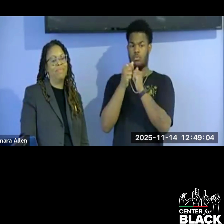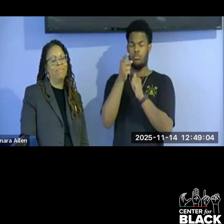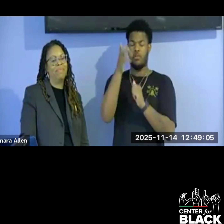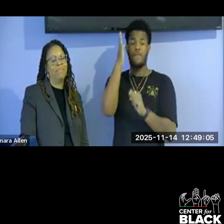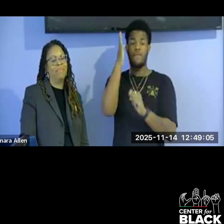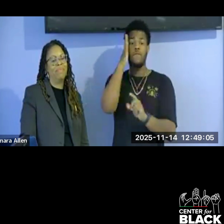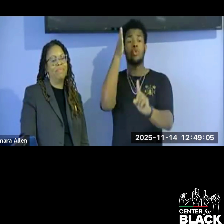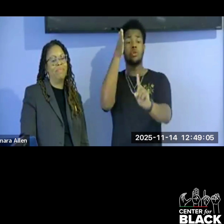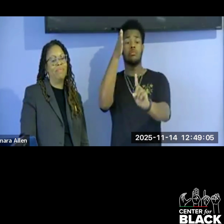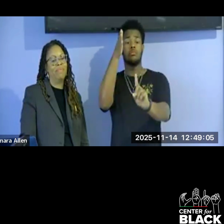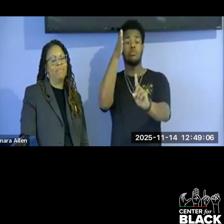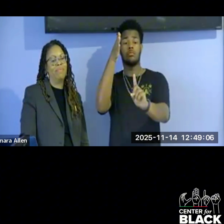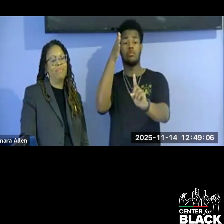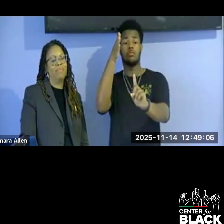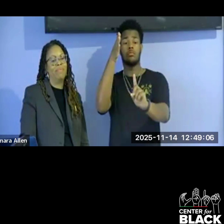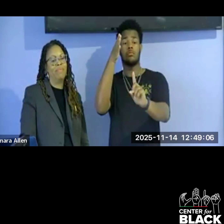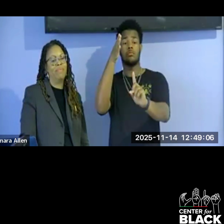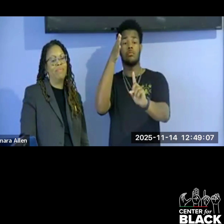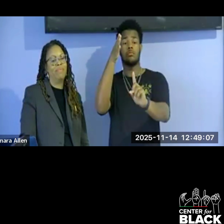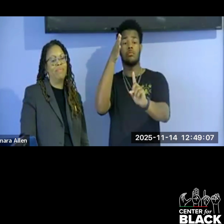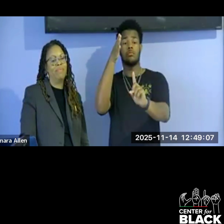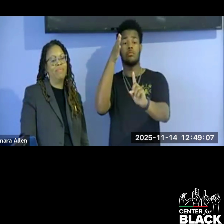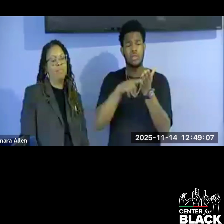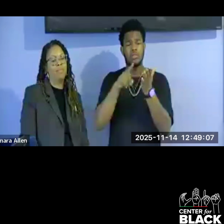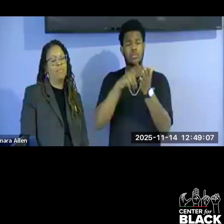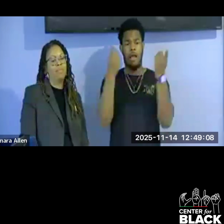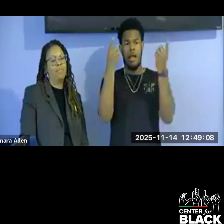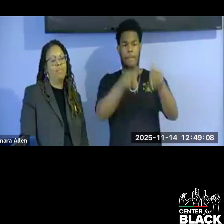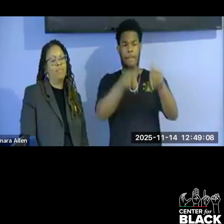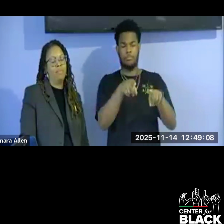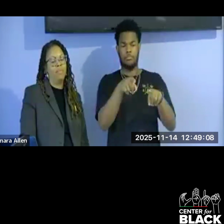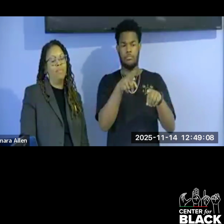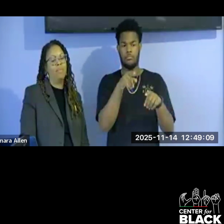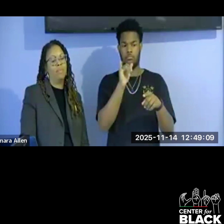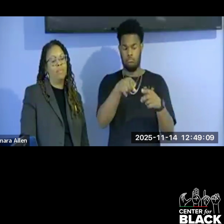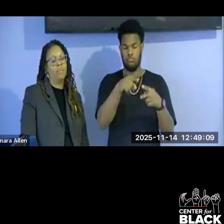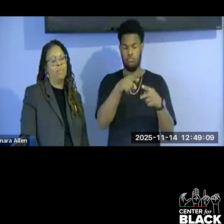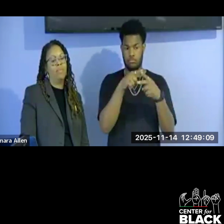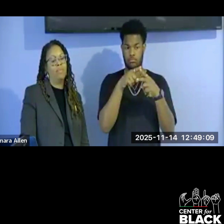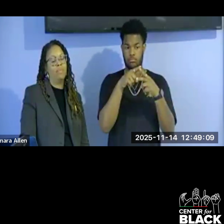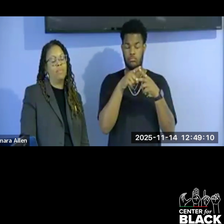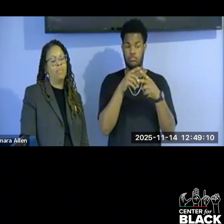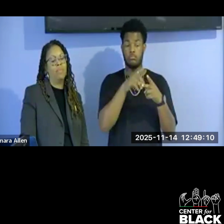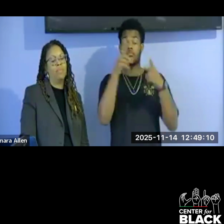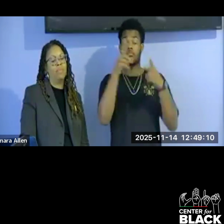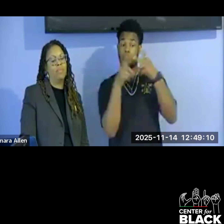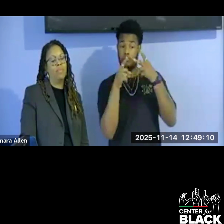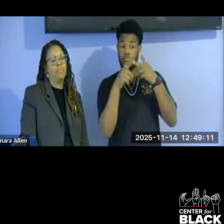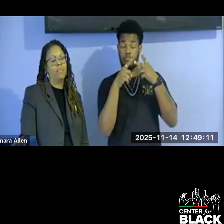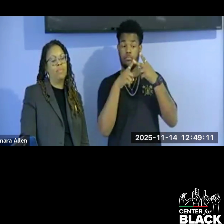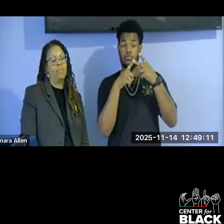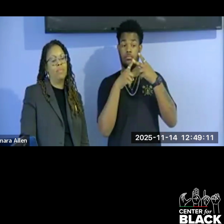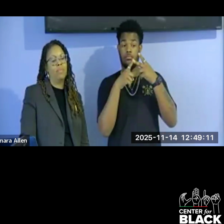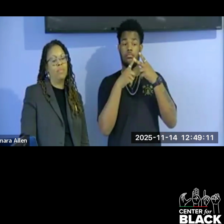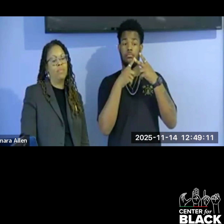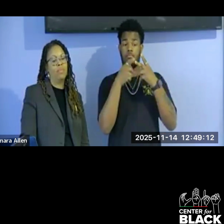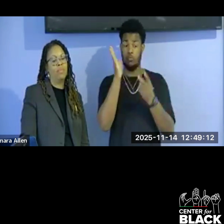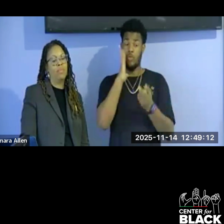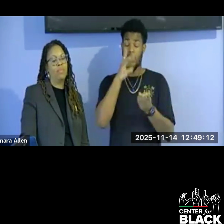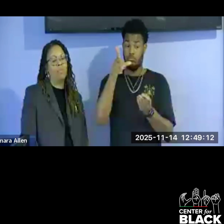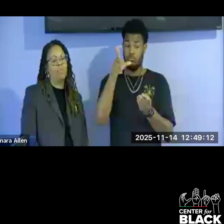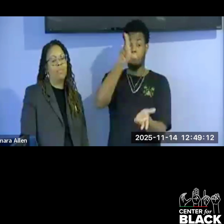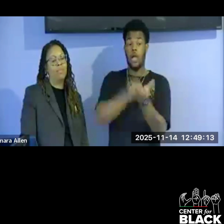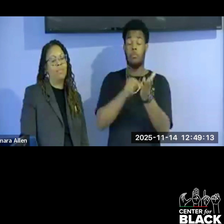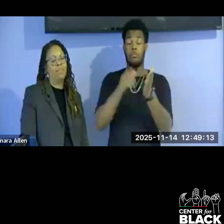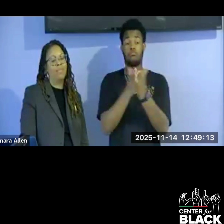physically assaulting her, and this happened at the Ohio Deaf School in Columbus. So I